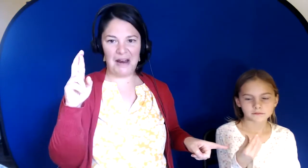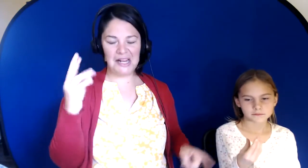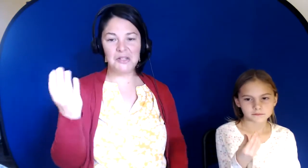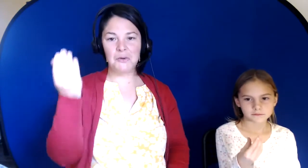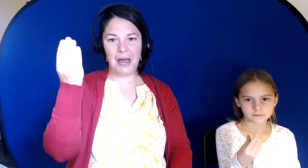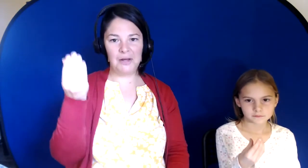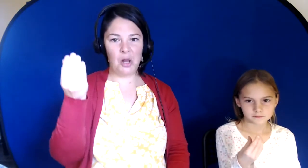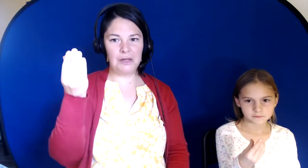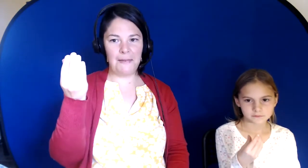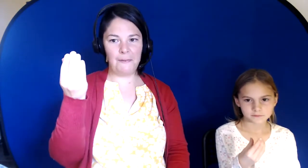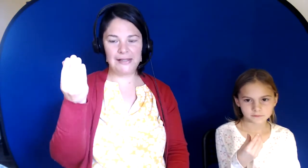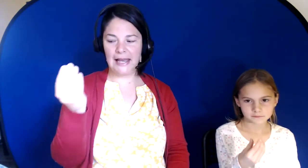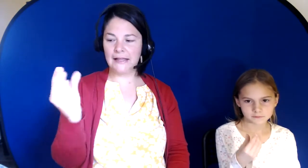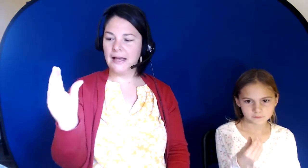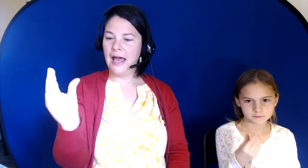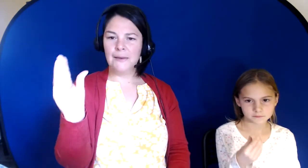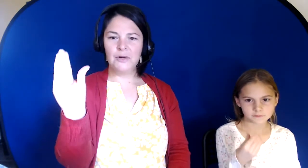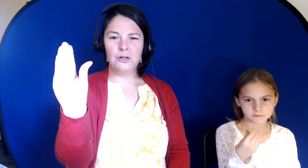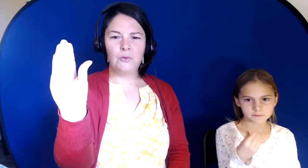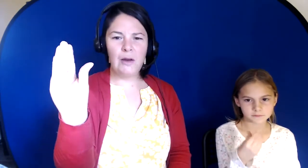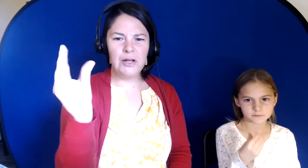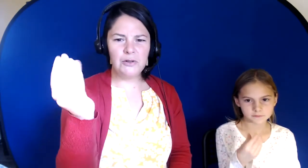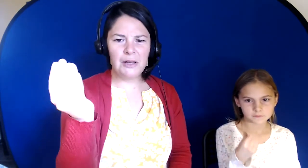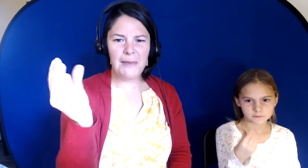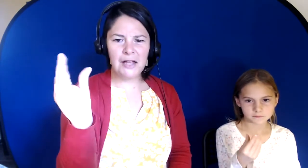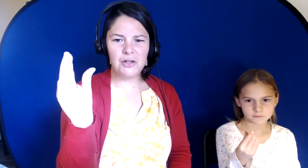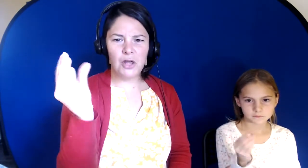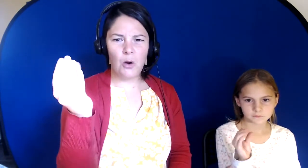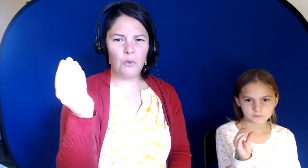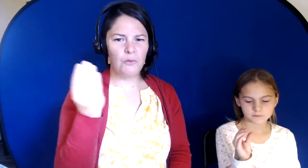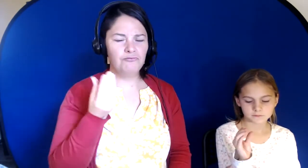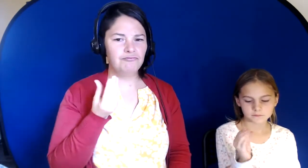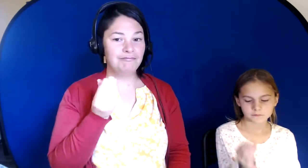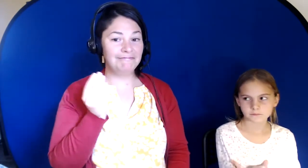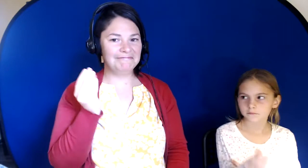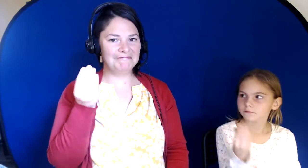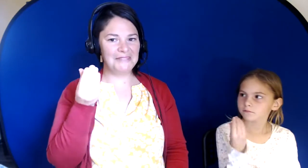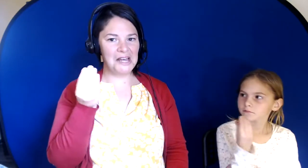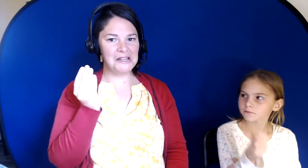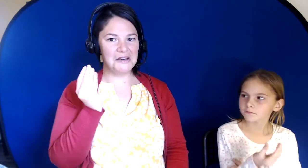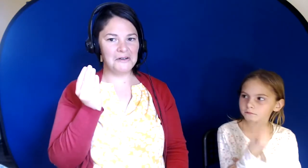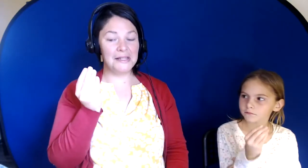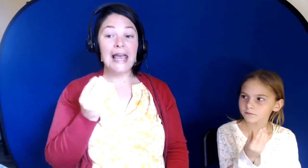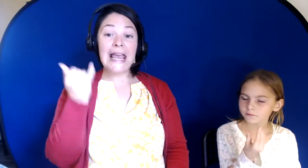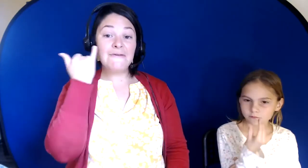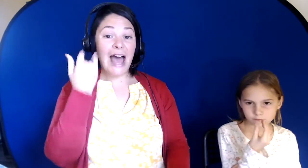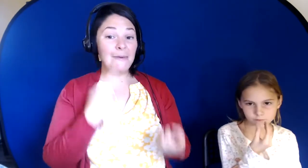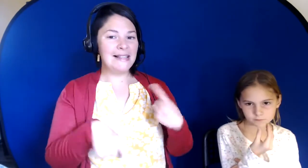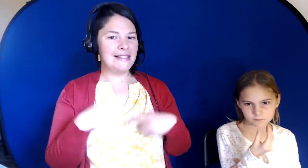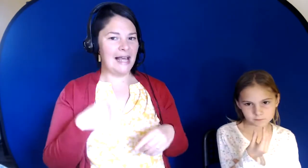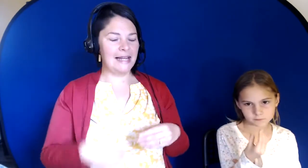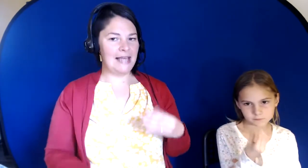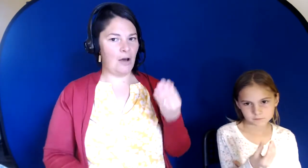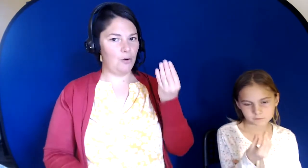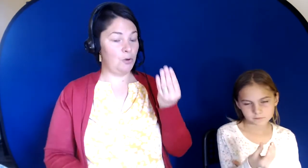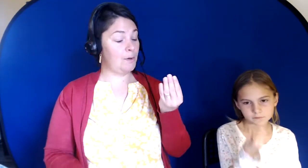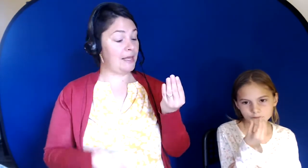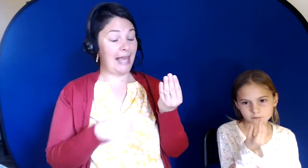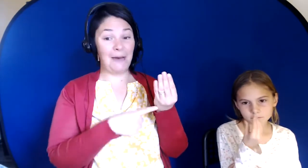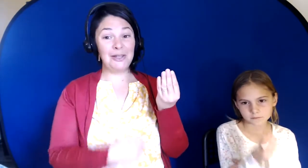too. I'm going to hold up my boss hand. I want you to imagine though, tacos. If I was signing taco, normally I would use my